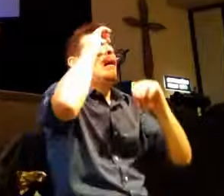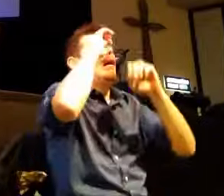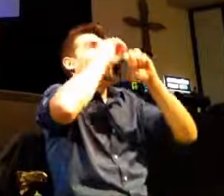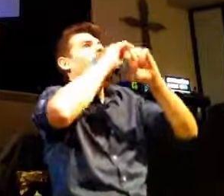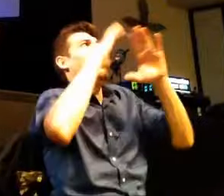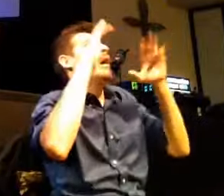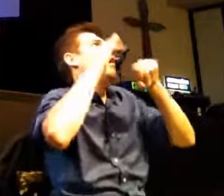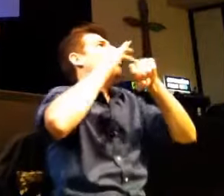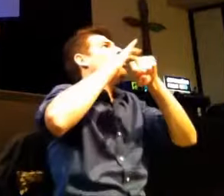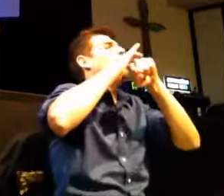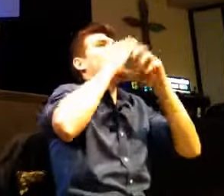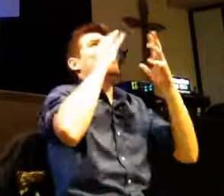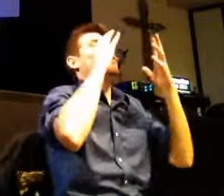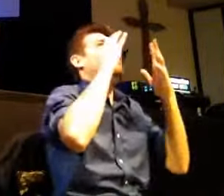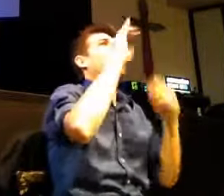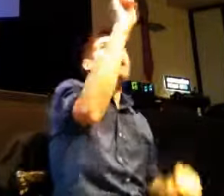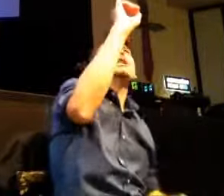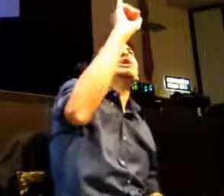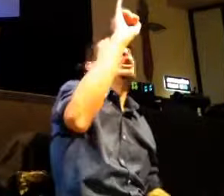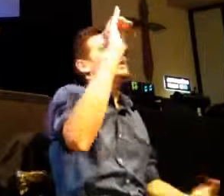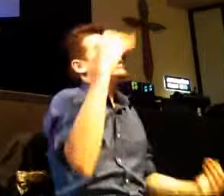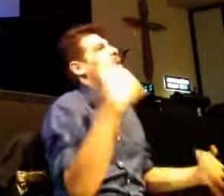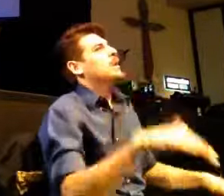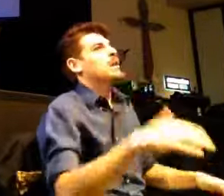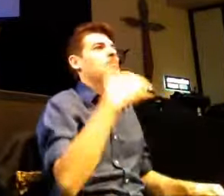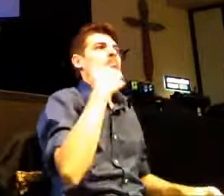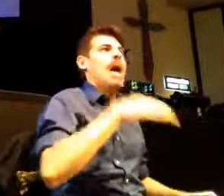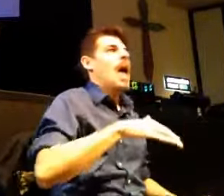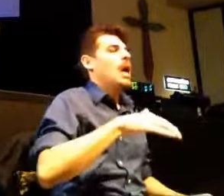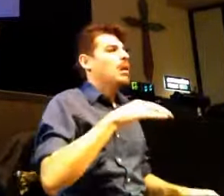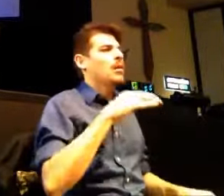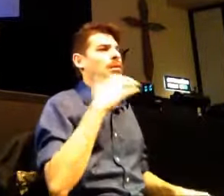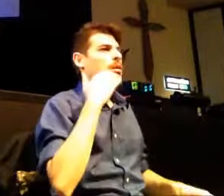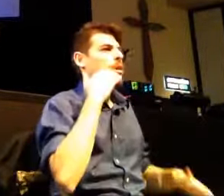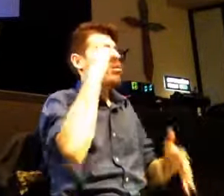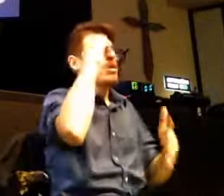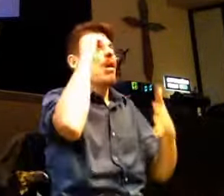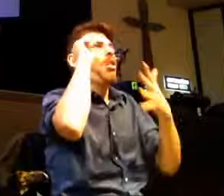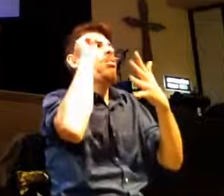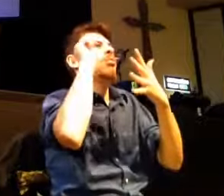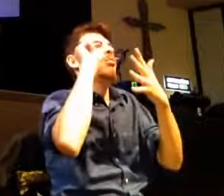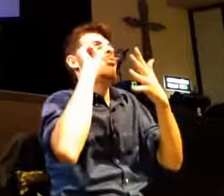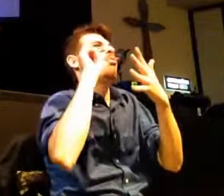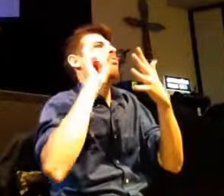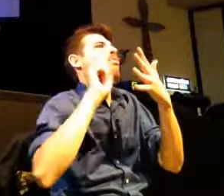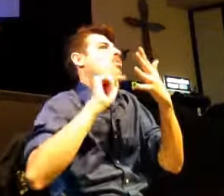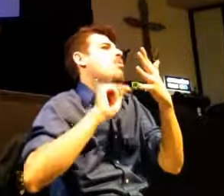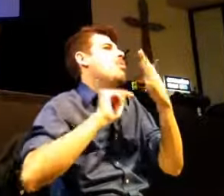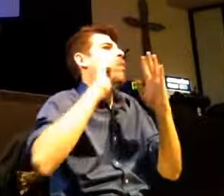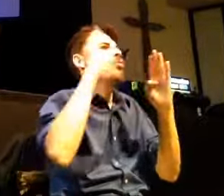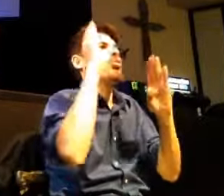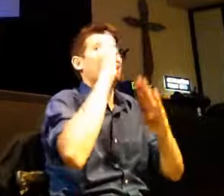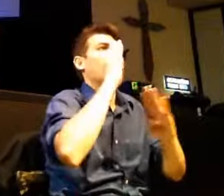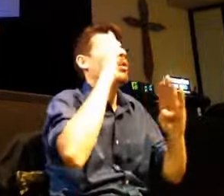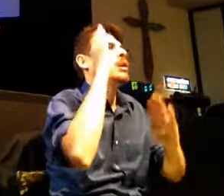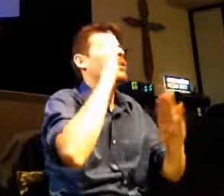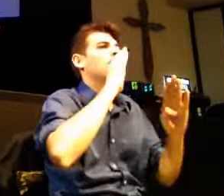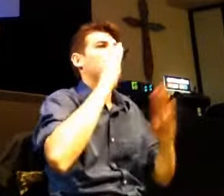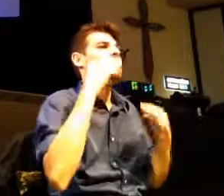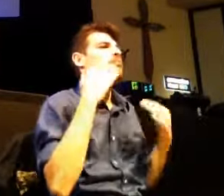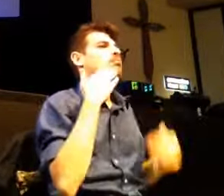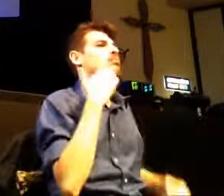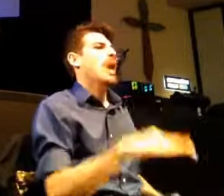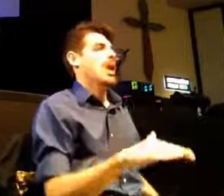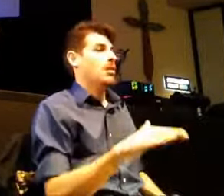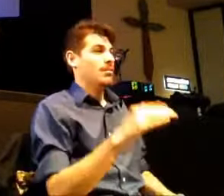thing's gonna be all crazy. I'm just sure because it's new. And next thing you know, I'm like, it's just dominating everything, and my tooth is fine